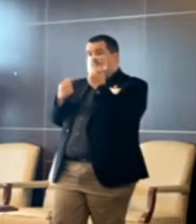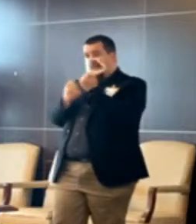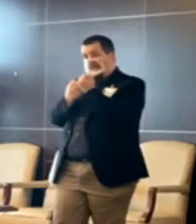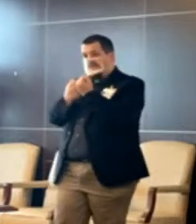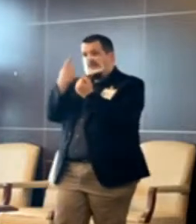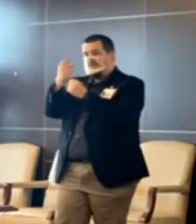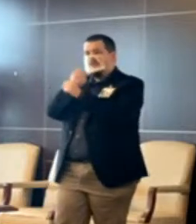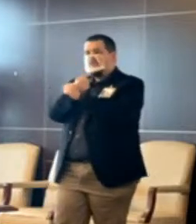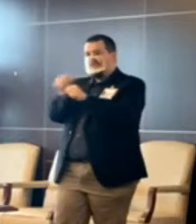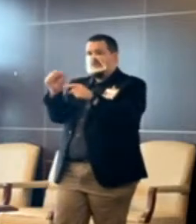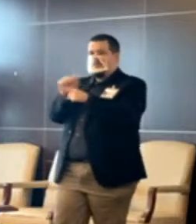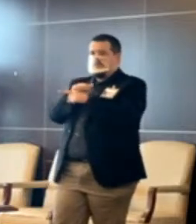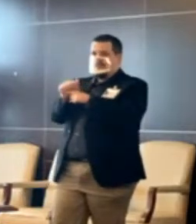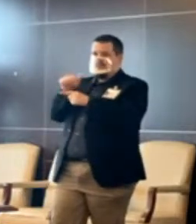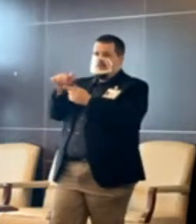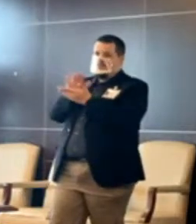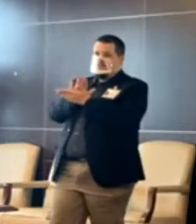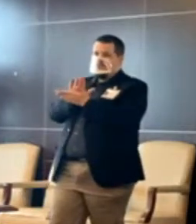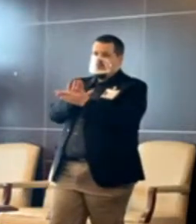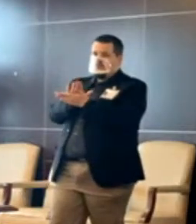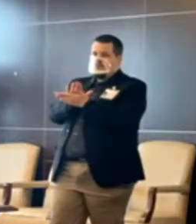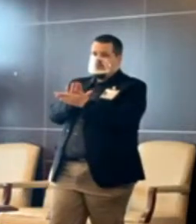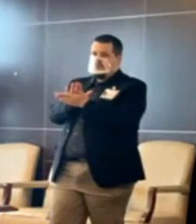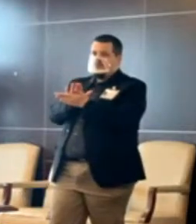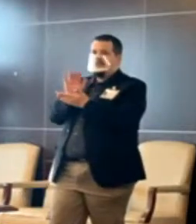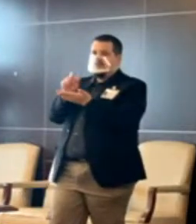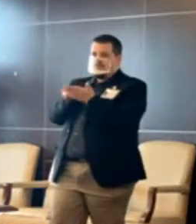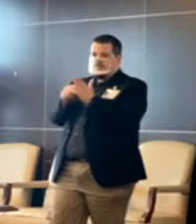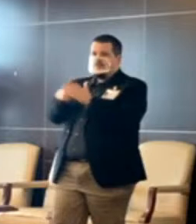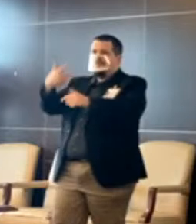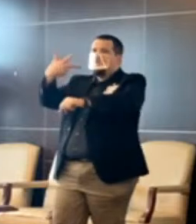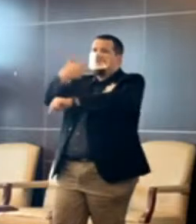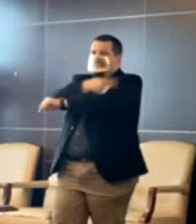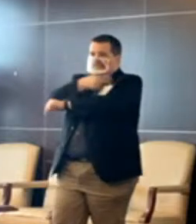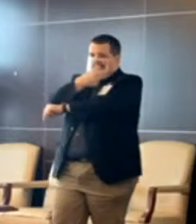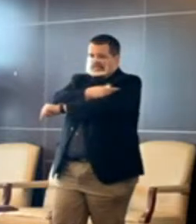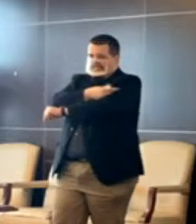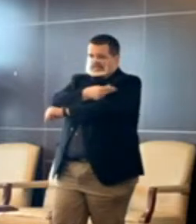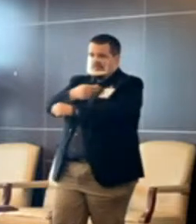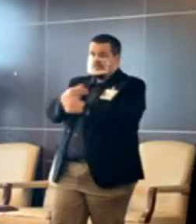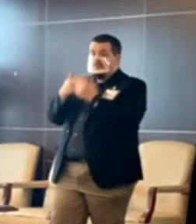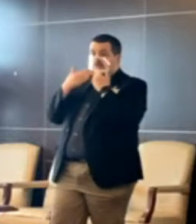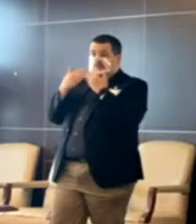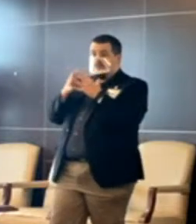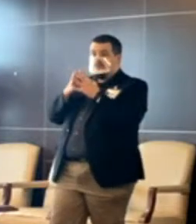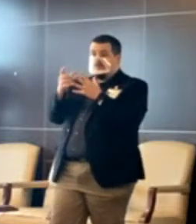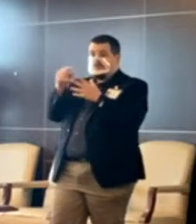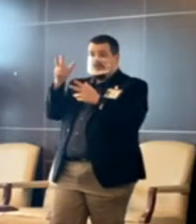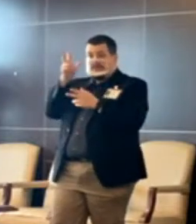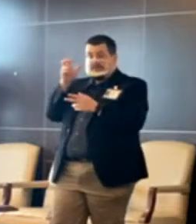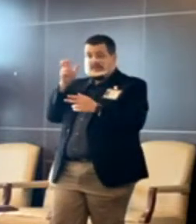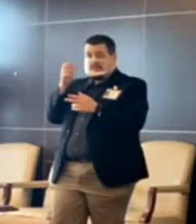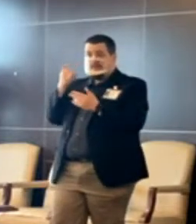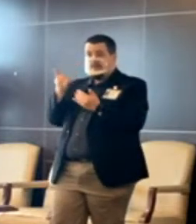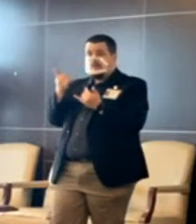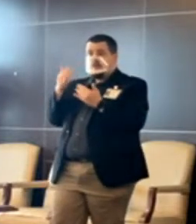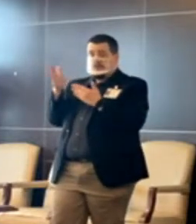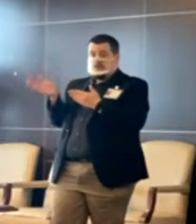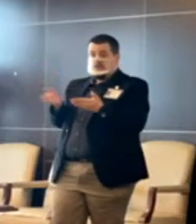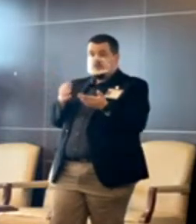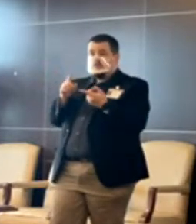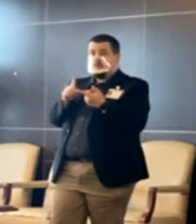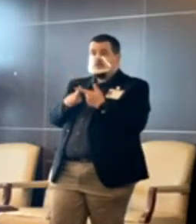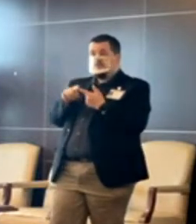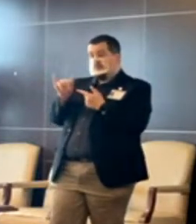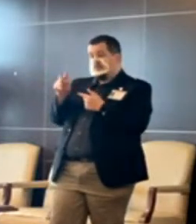for safe practices in our schools. And that means vaccines. Thank you very much for listening. And so now I would like